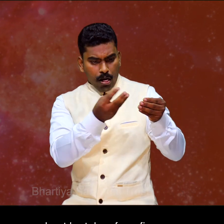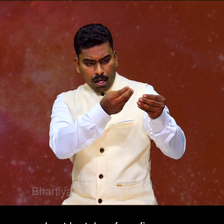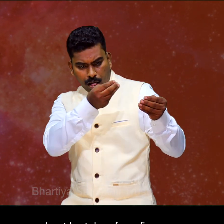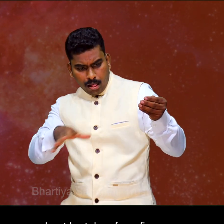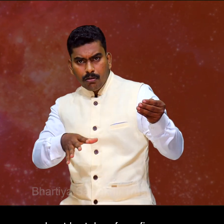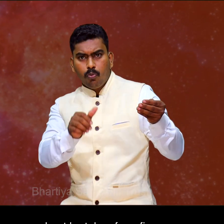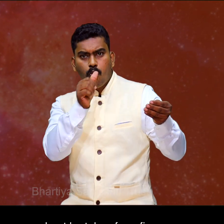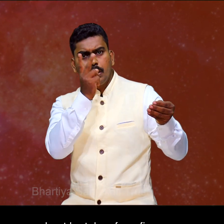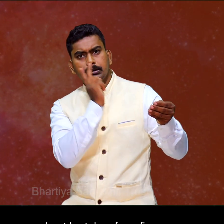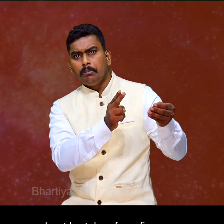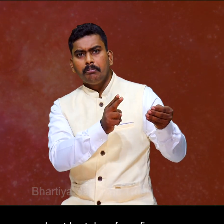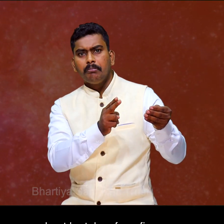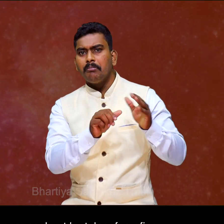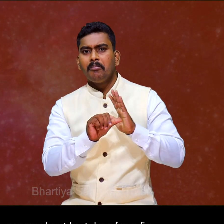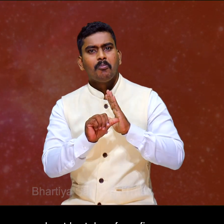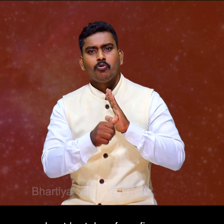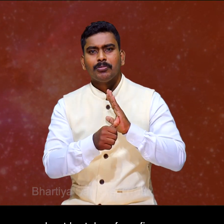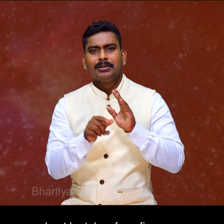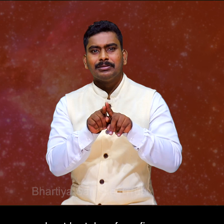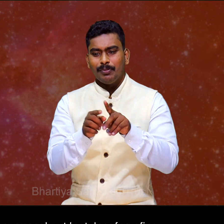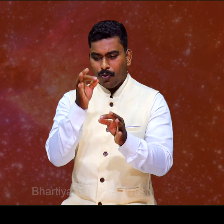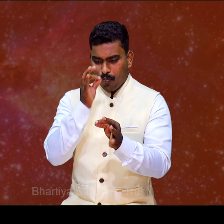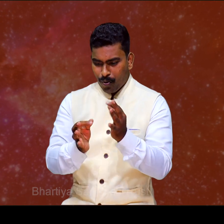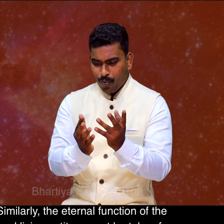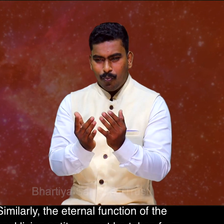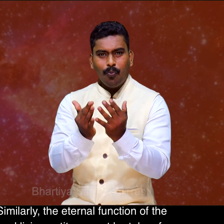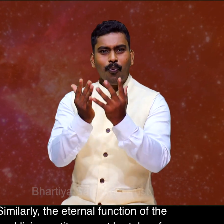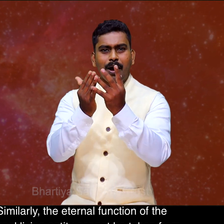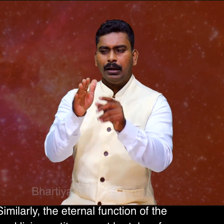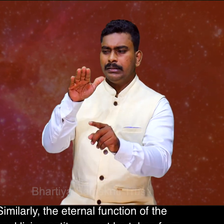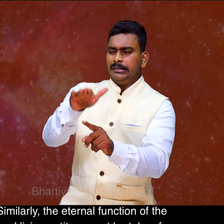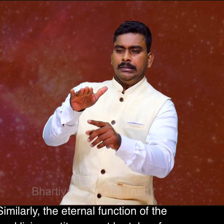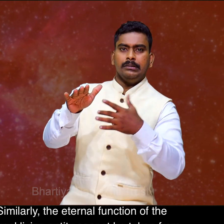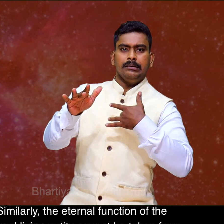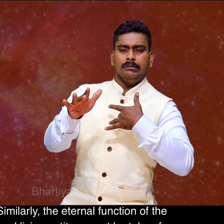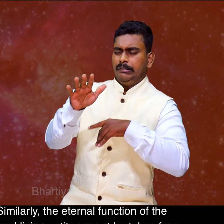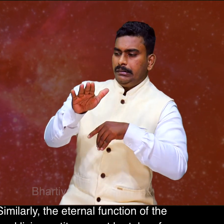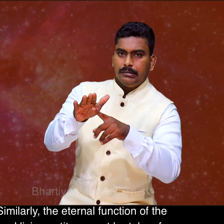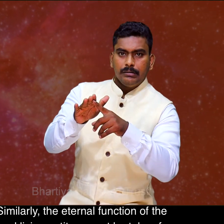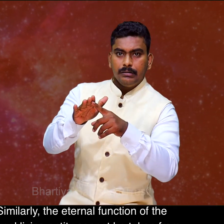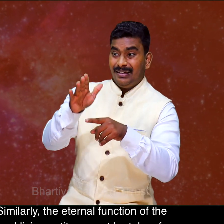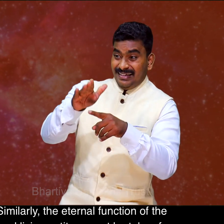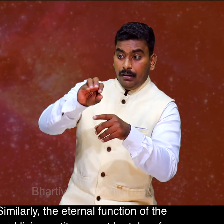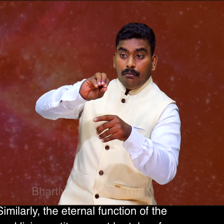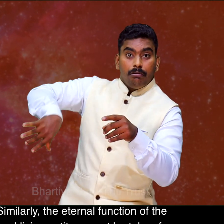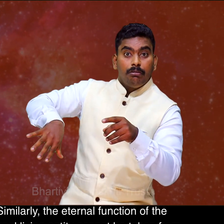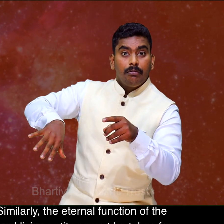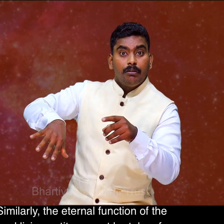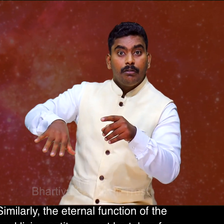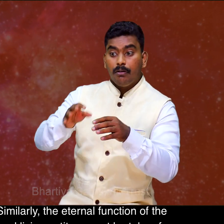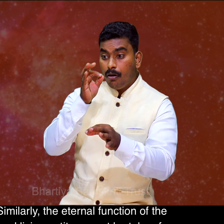the heat cannot be taken away from fire. Similarly, the eternal